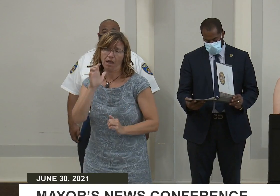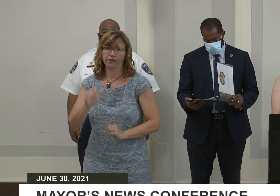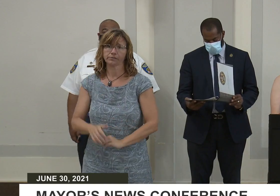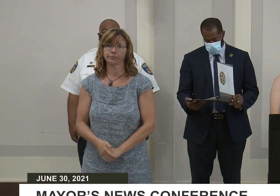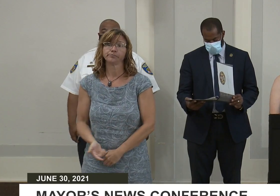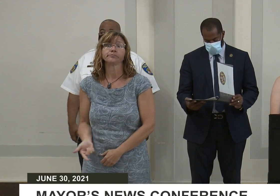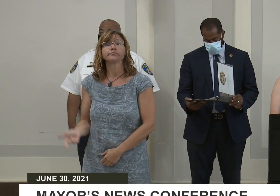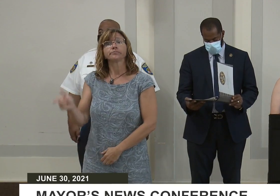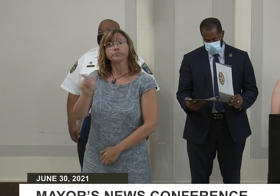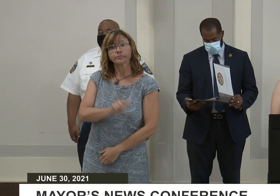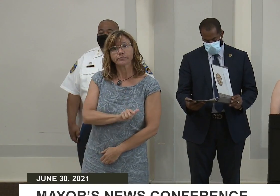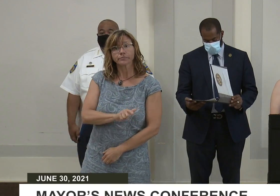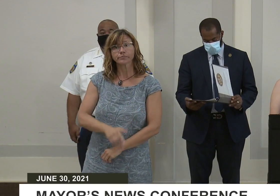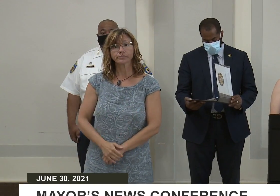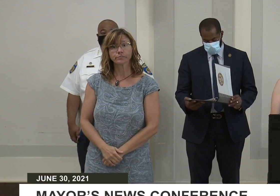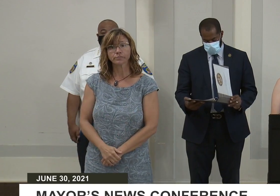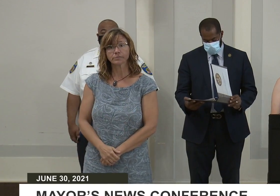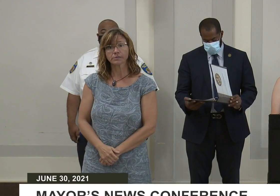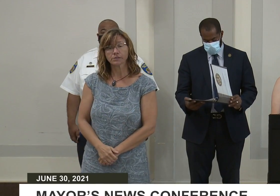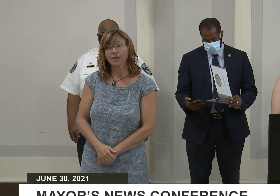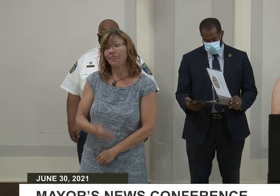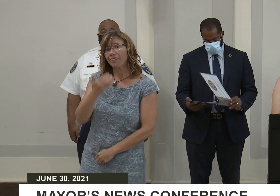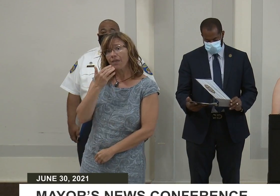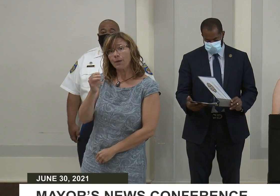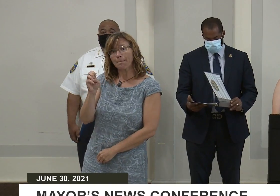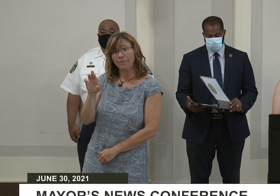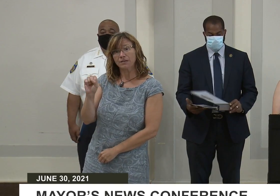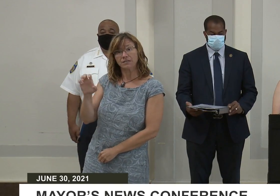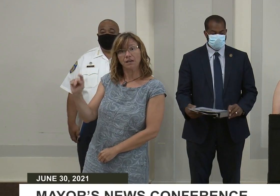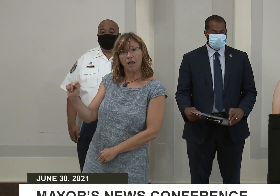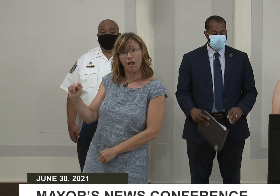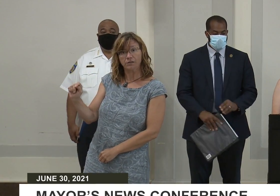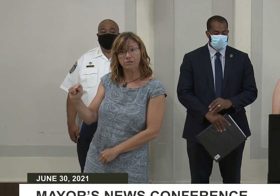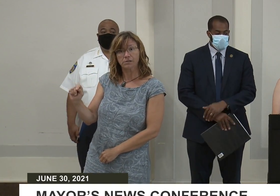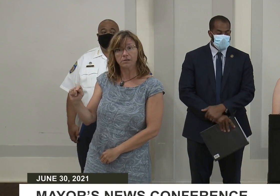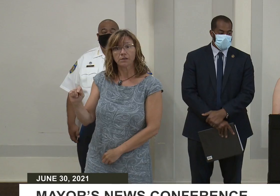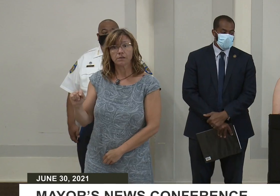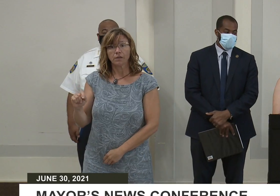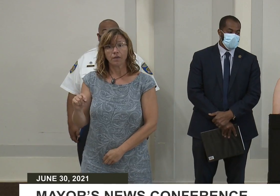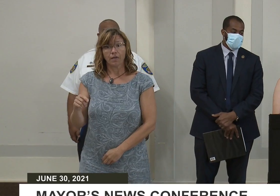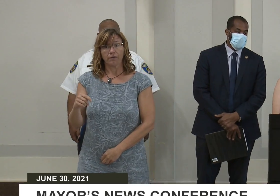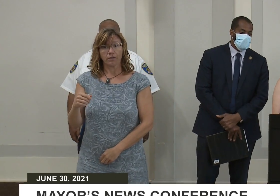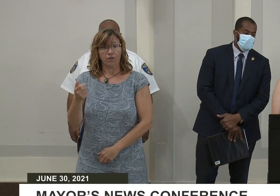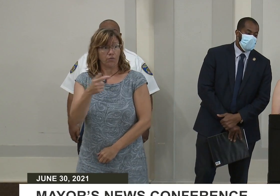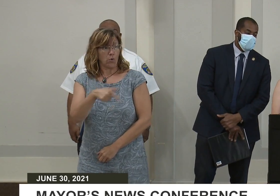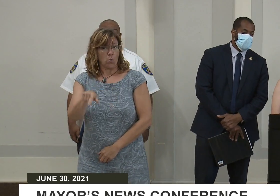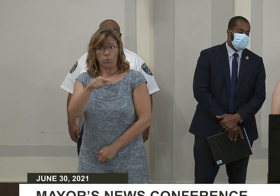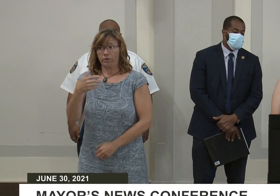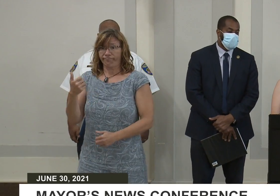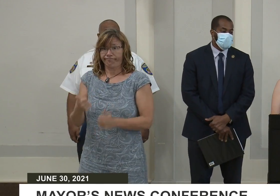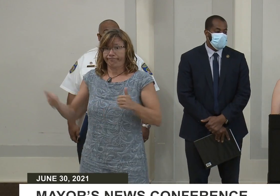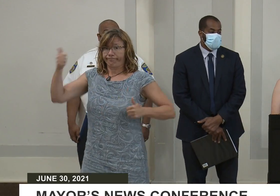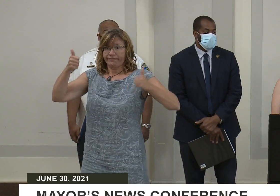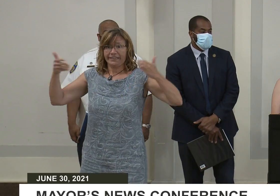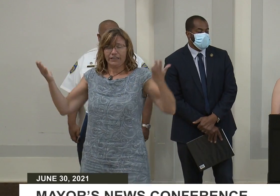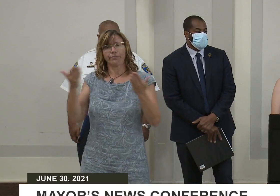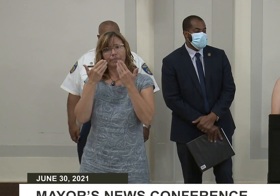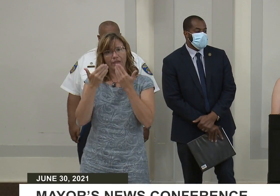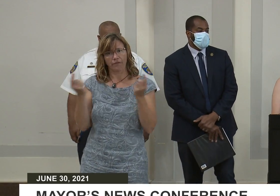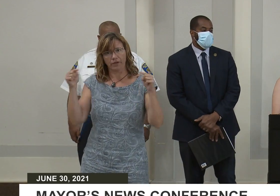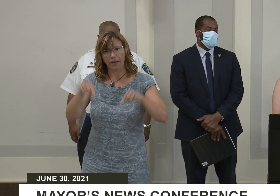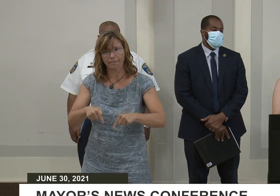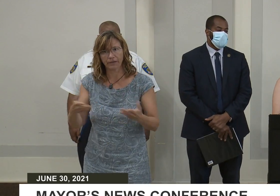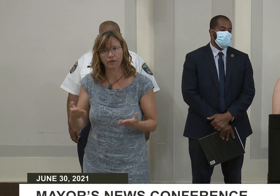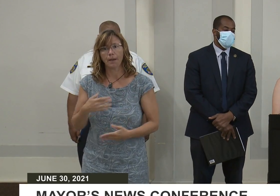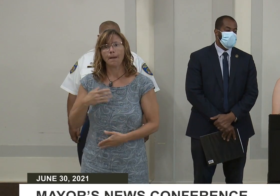Thank you, Mayor Scott, and thanks to our public safety officials here today. My name is Kim Eshelman, and I serve as the Director of the Office of